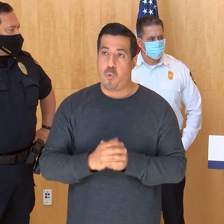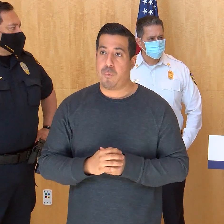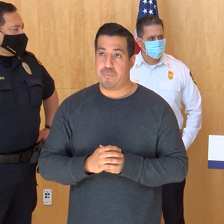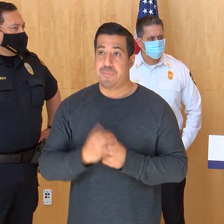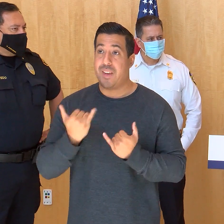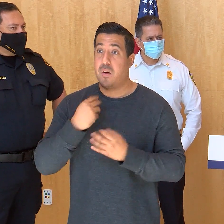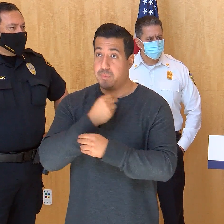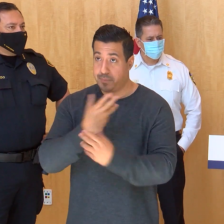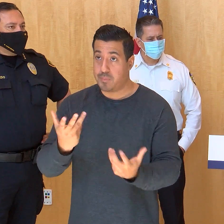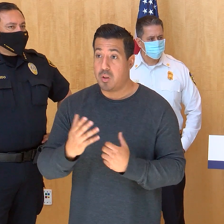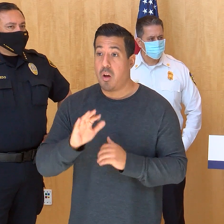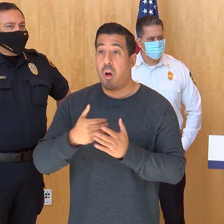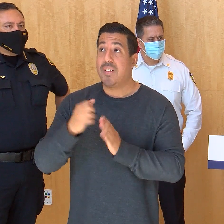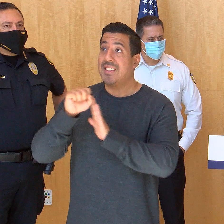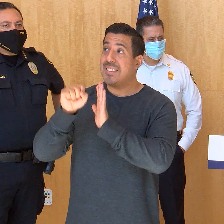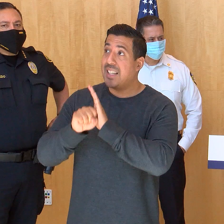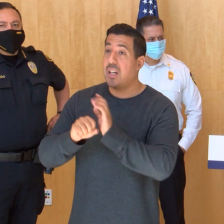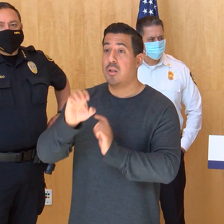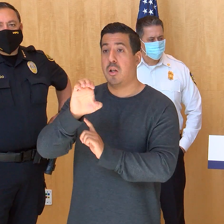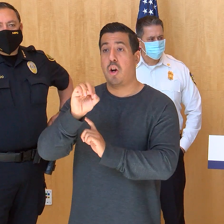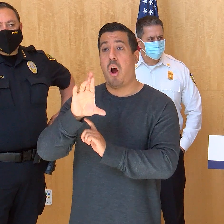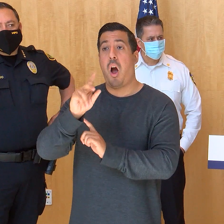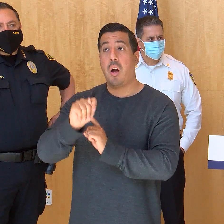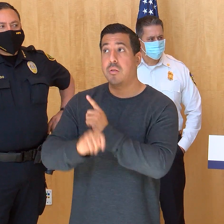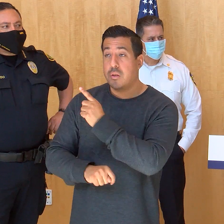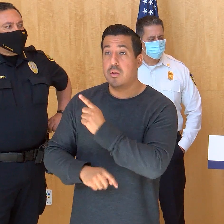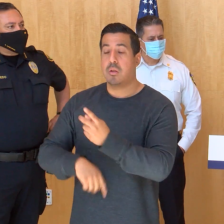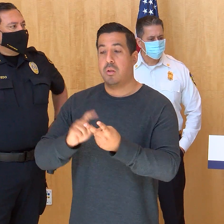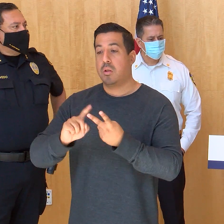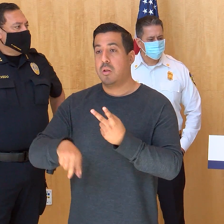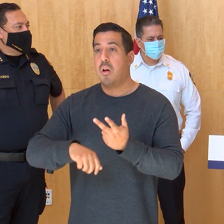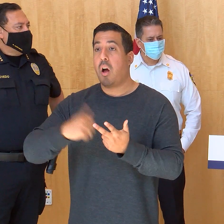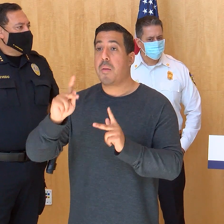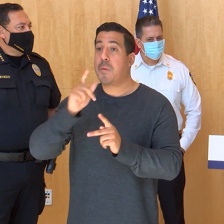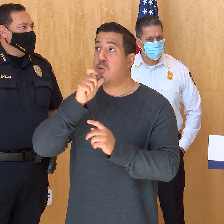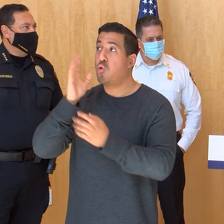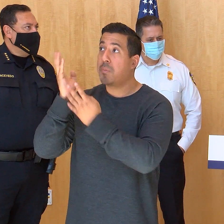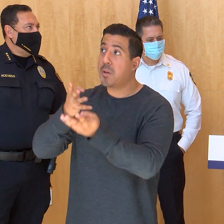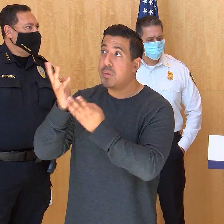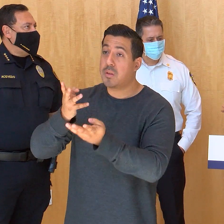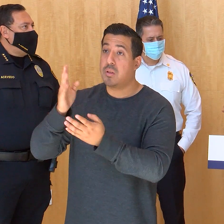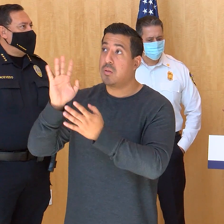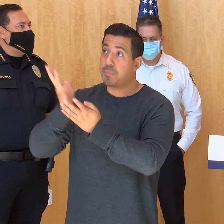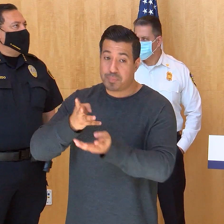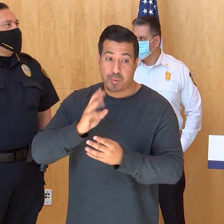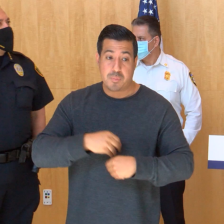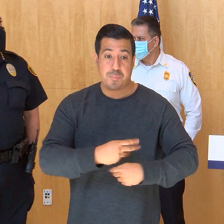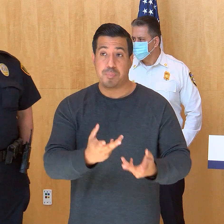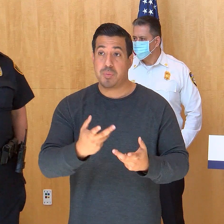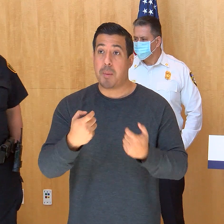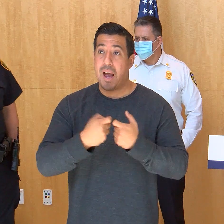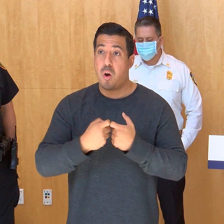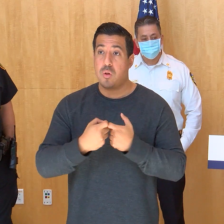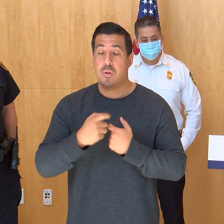saying to the state, to ERCOT, to those who are supplying the power, distributing the power,